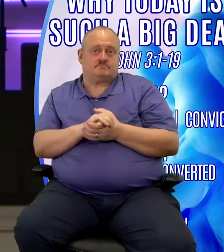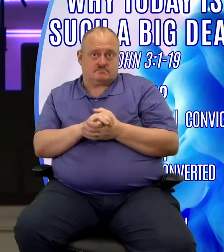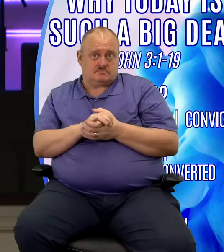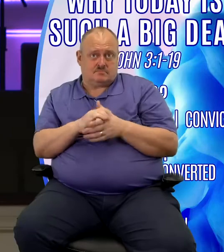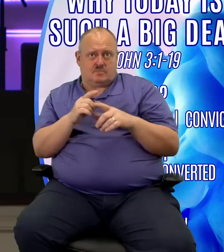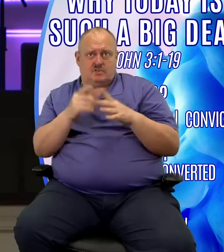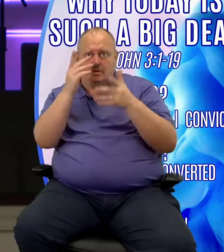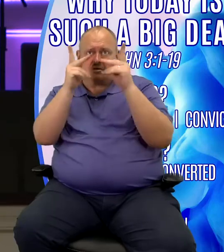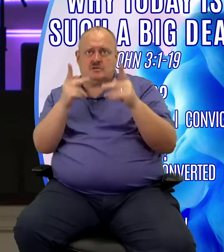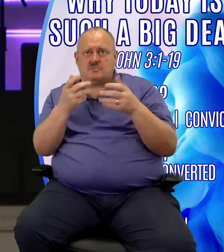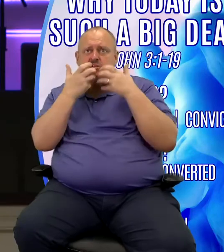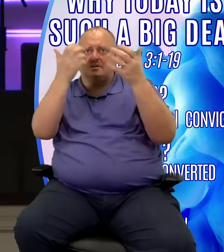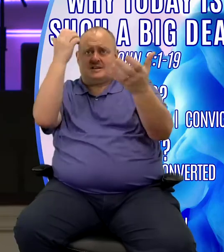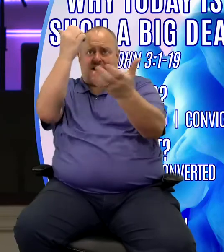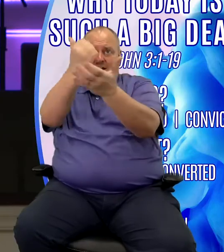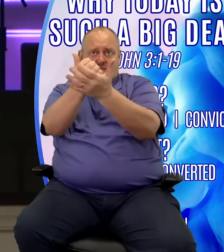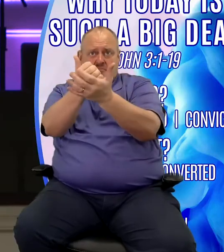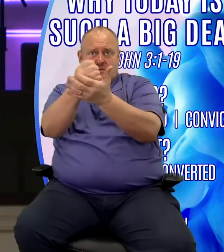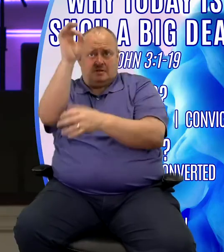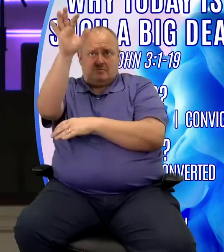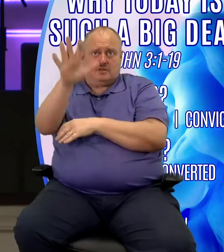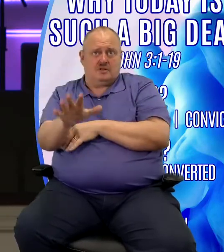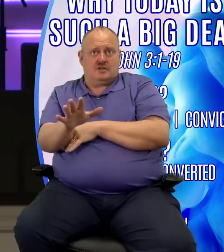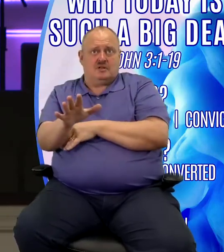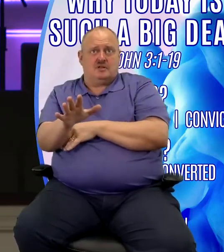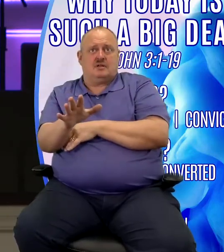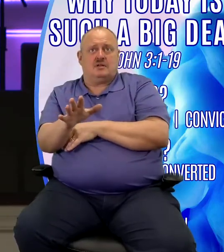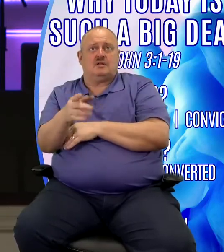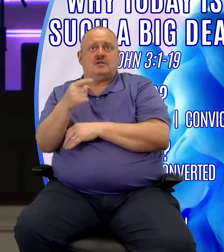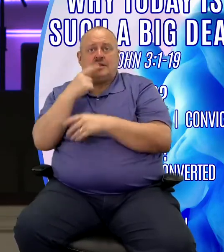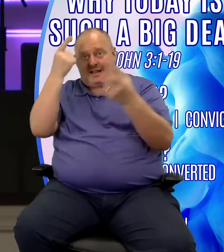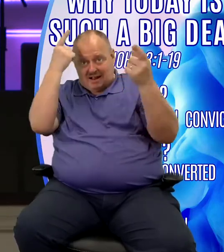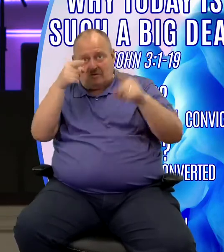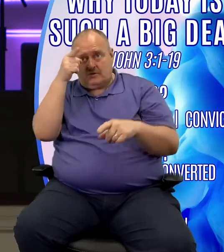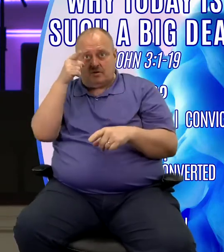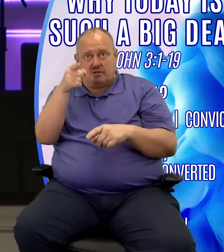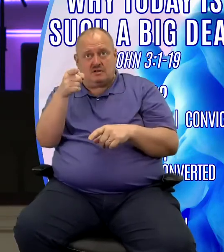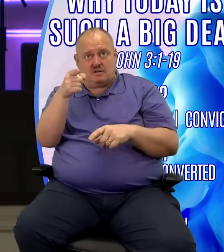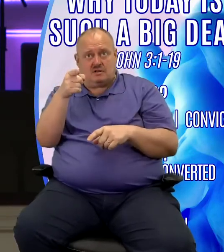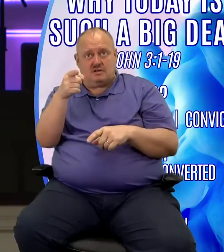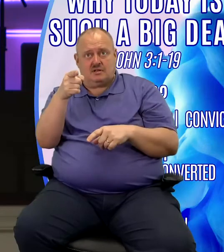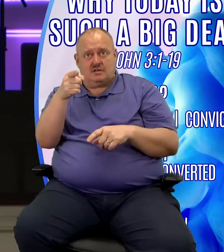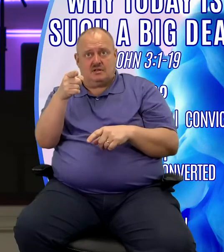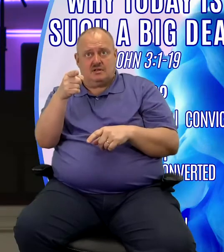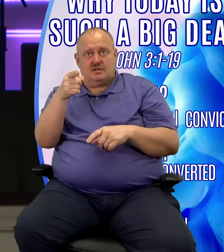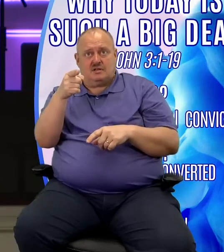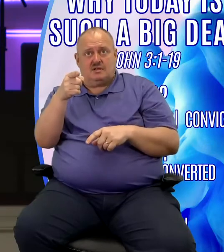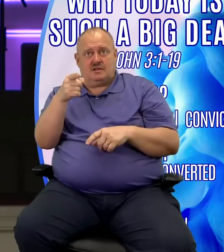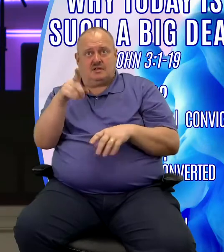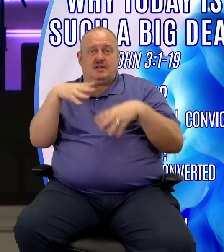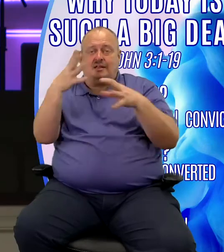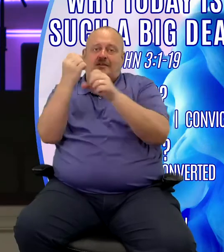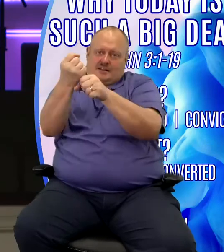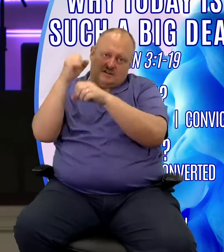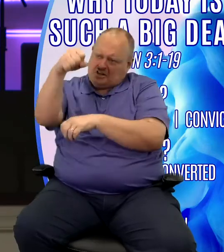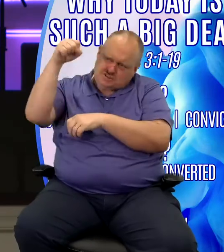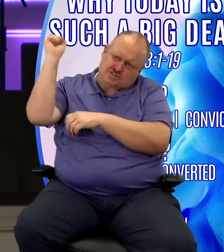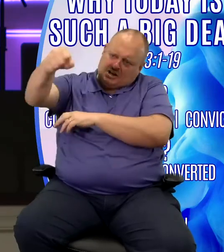when someone shouts amen when a pastor's preaching, they're saying, I agree with you. If I can use Southern terms, they're saying, get them, pastor, get